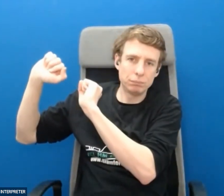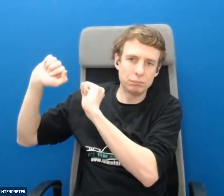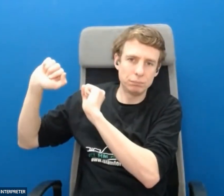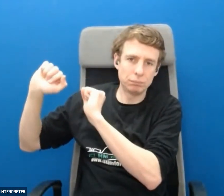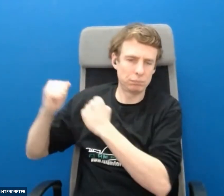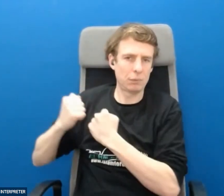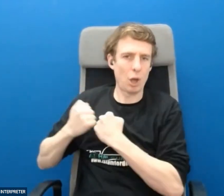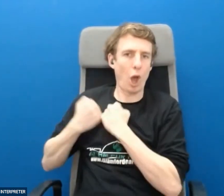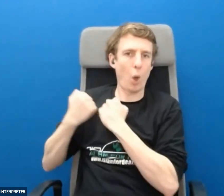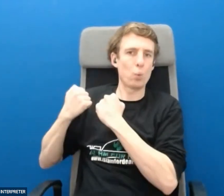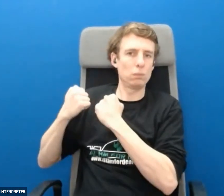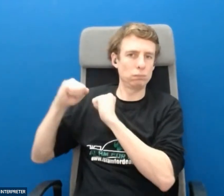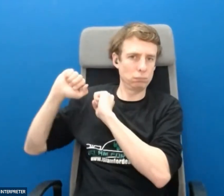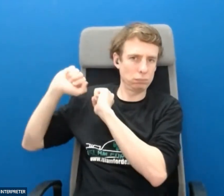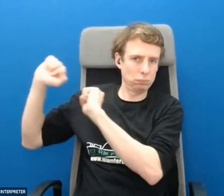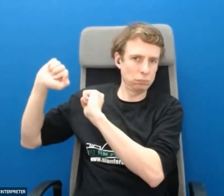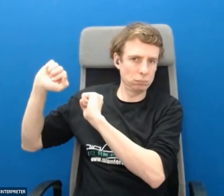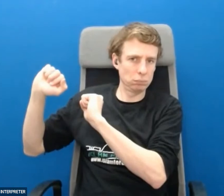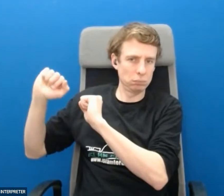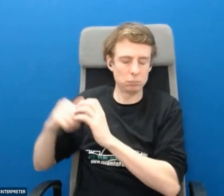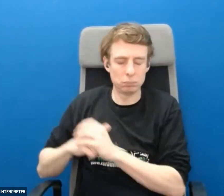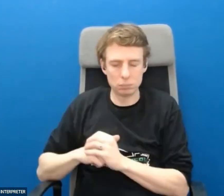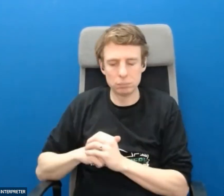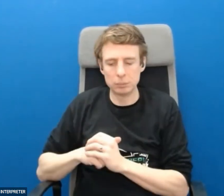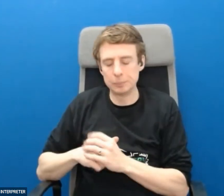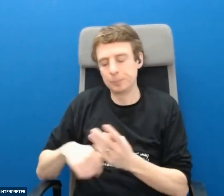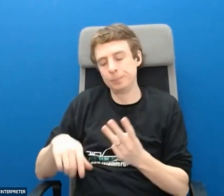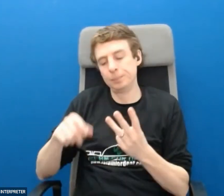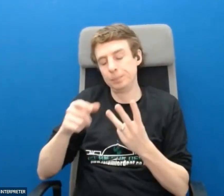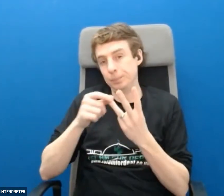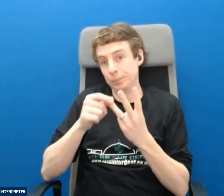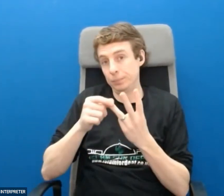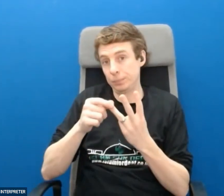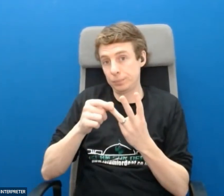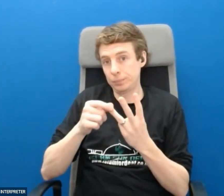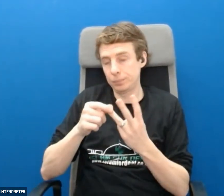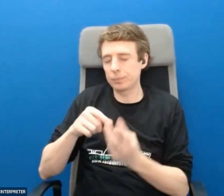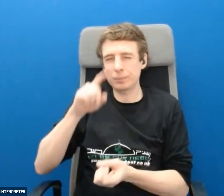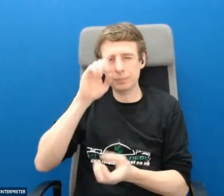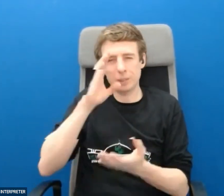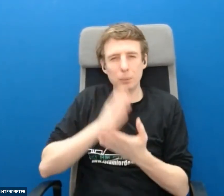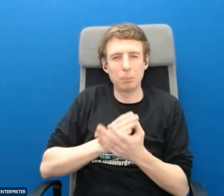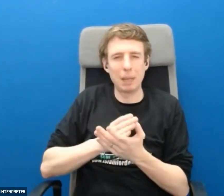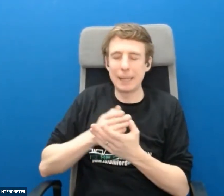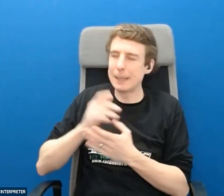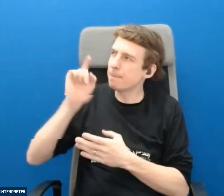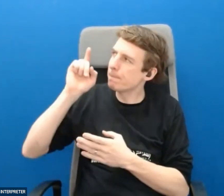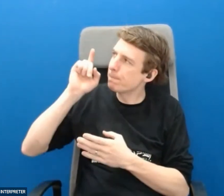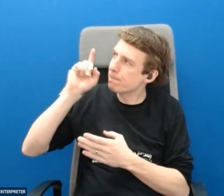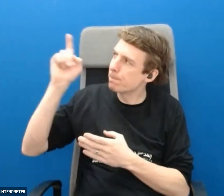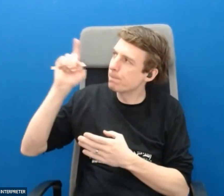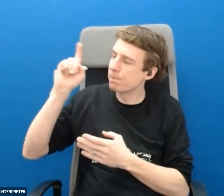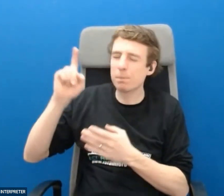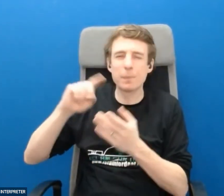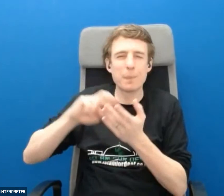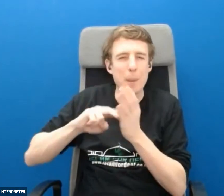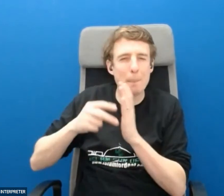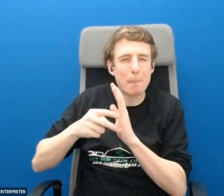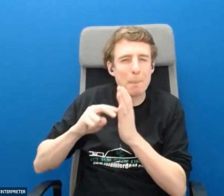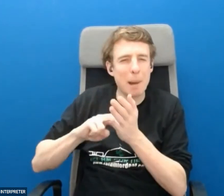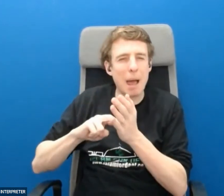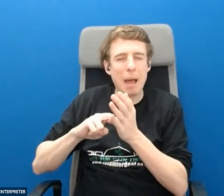who organizes the affairs. So the affairs of day and night, the affairs of